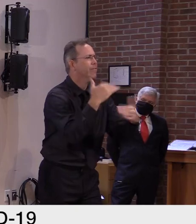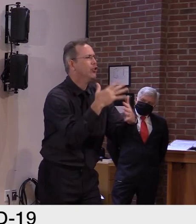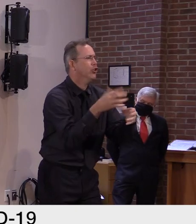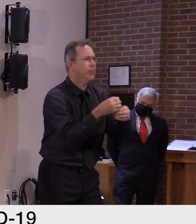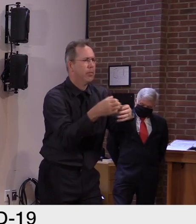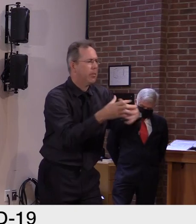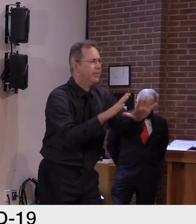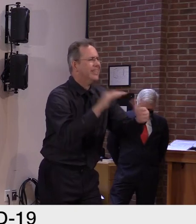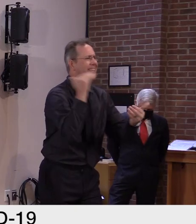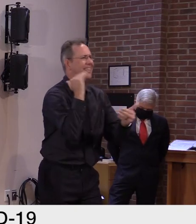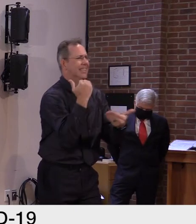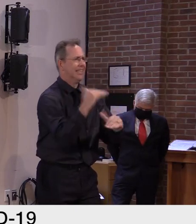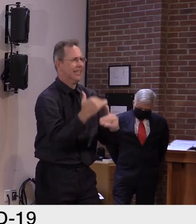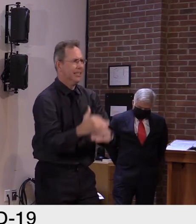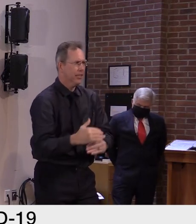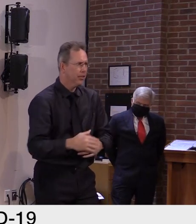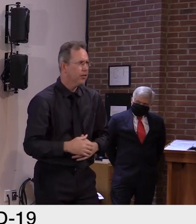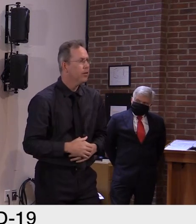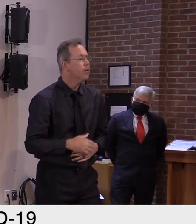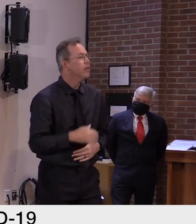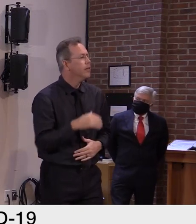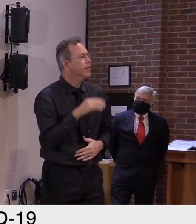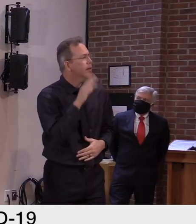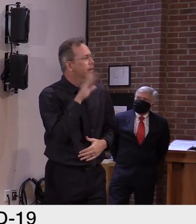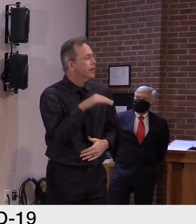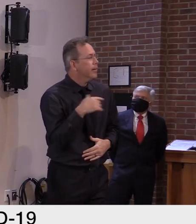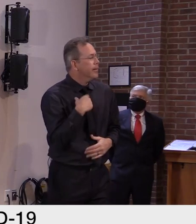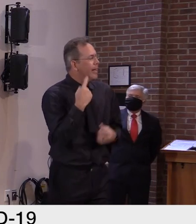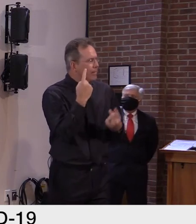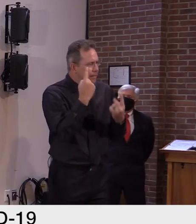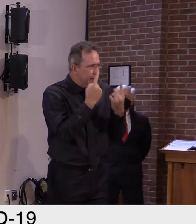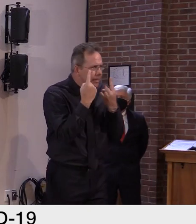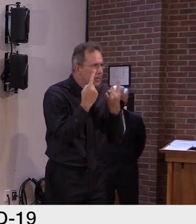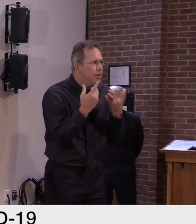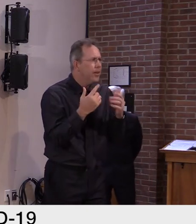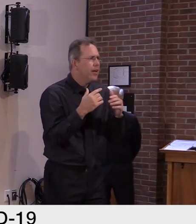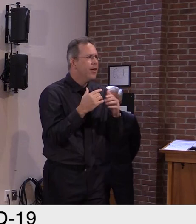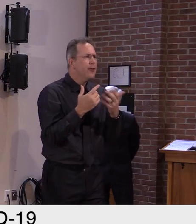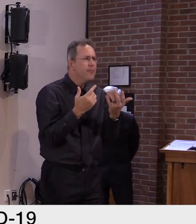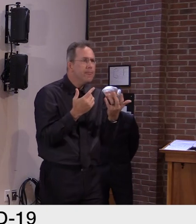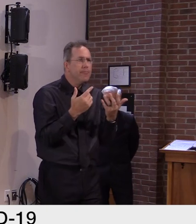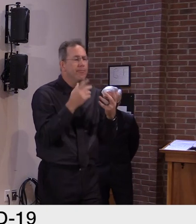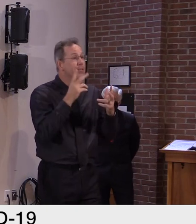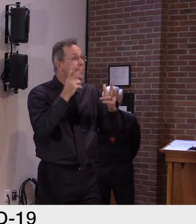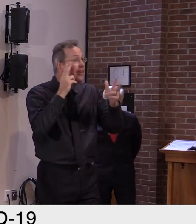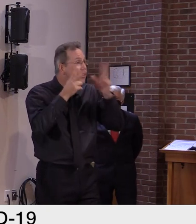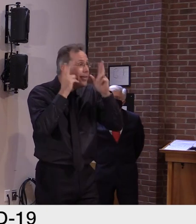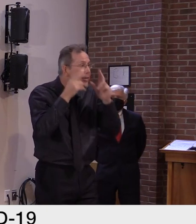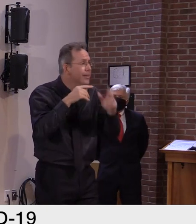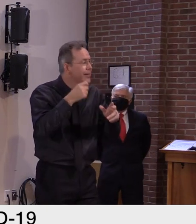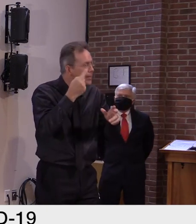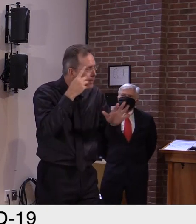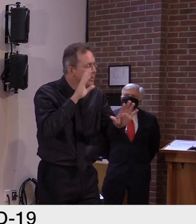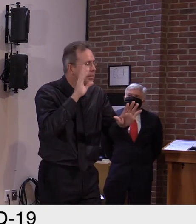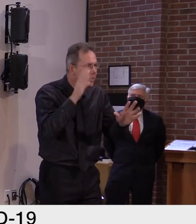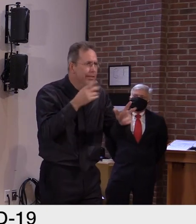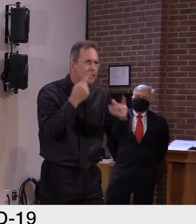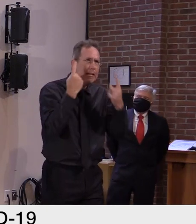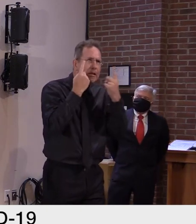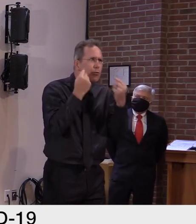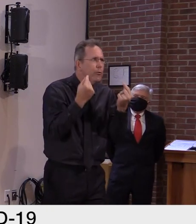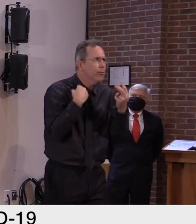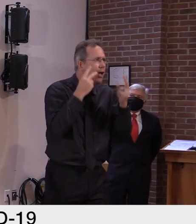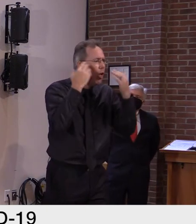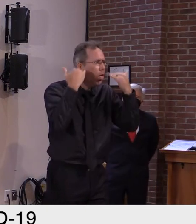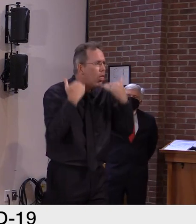obviously all of those are on the table, but at this point in time, we're just not seeing the spread as a result of some of the hair